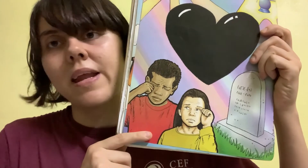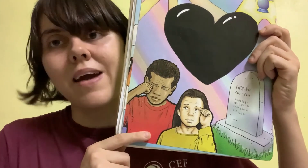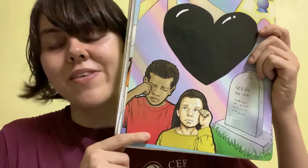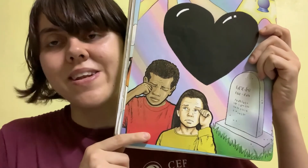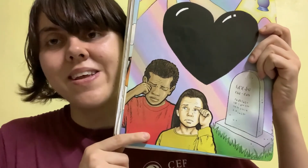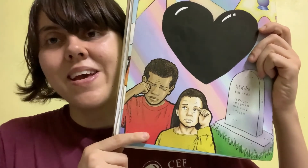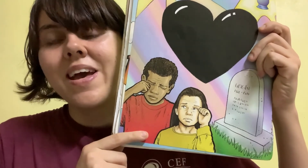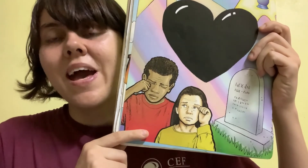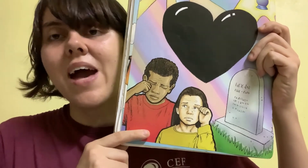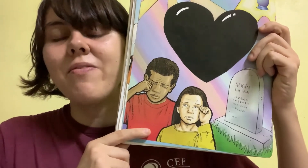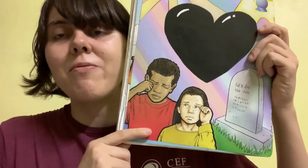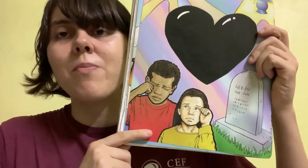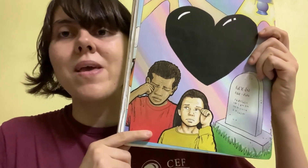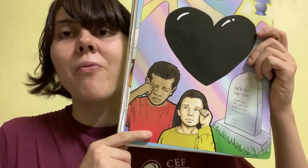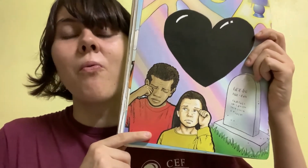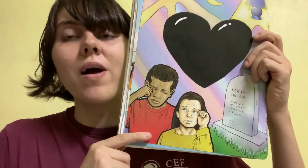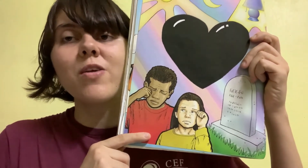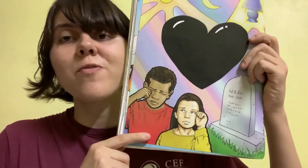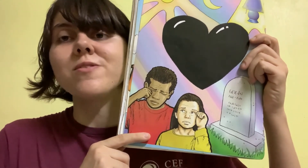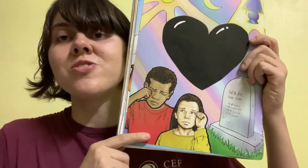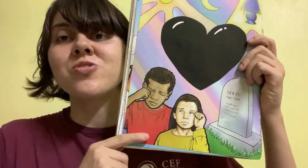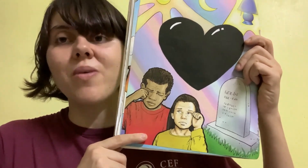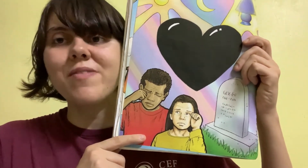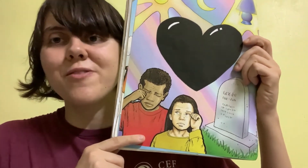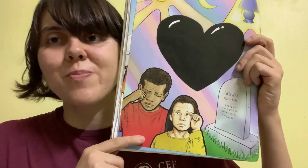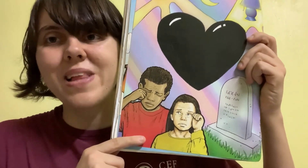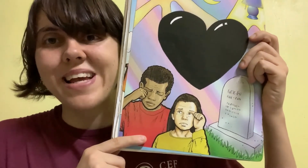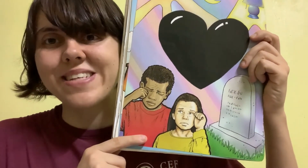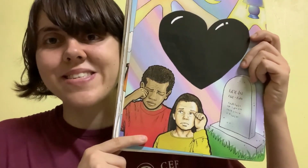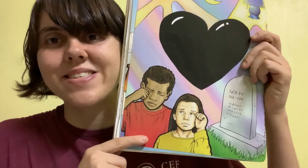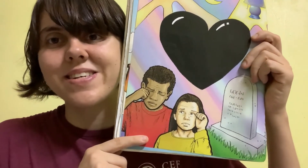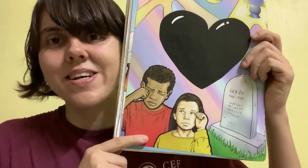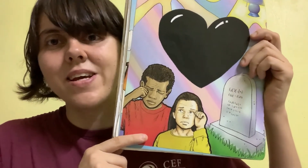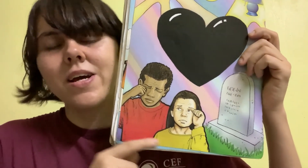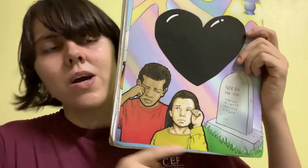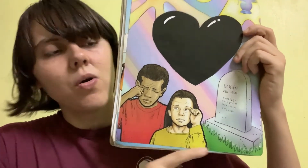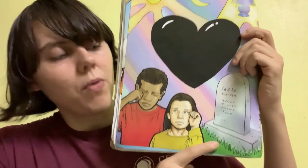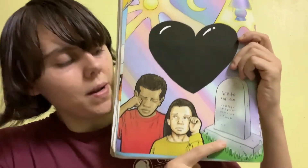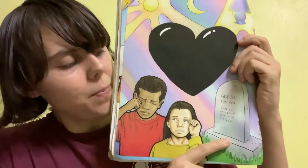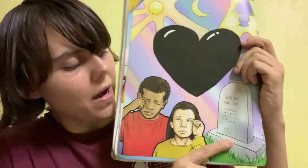heaven. Heaven will be a wonderful, joyful place. What about